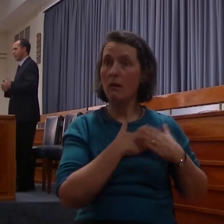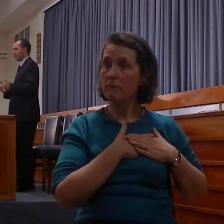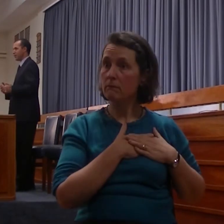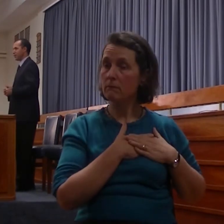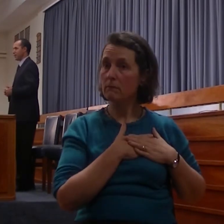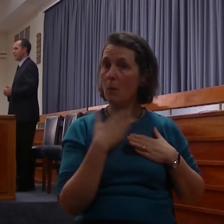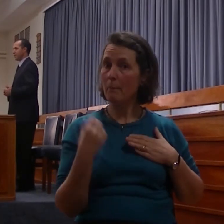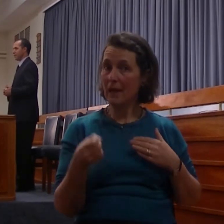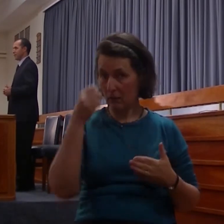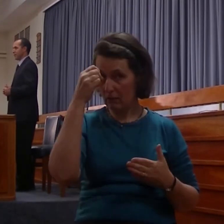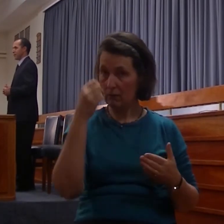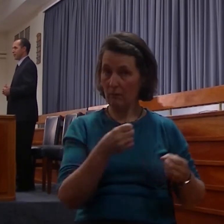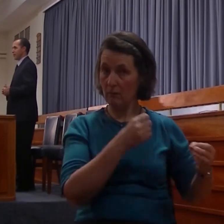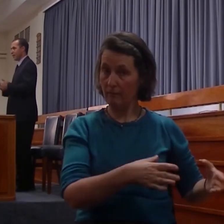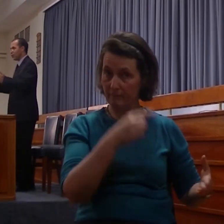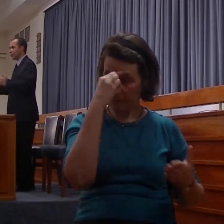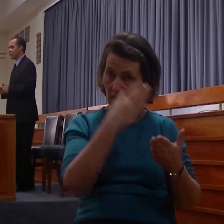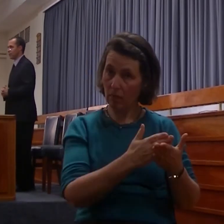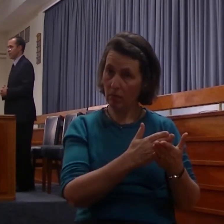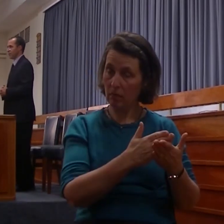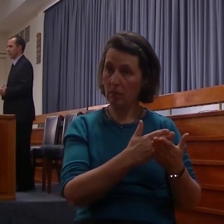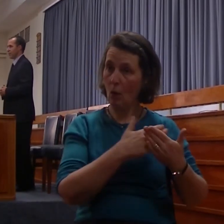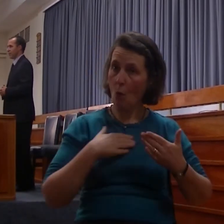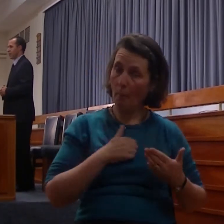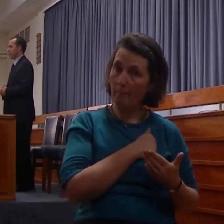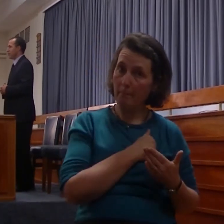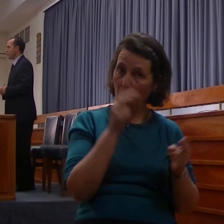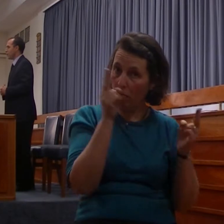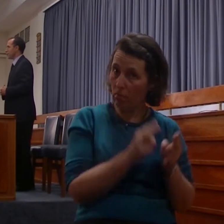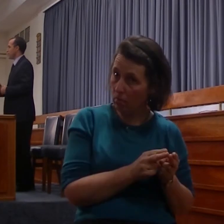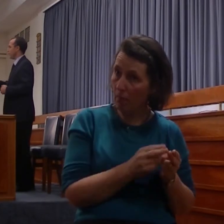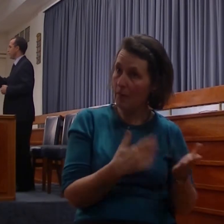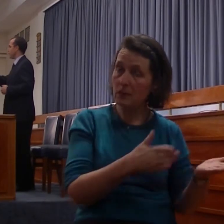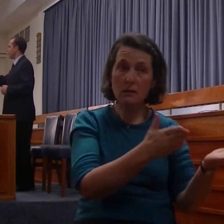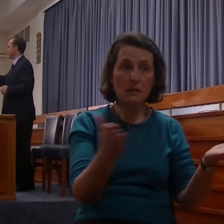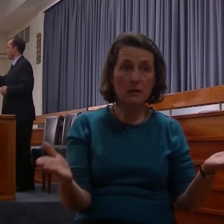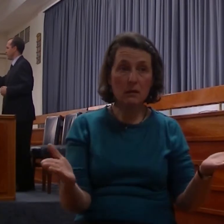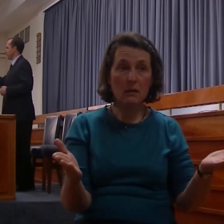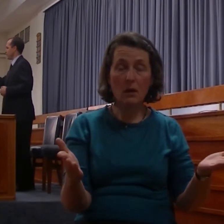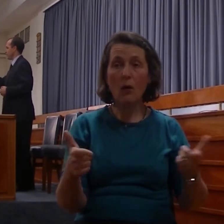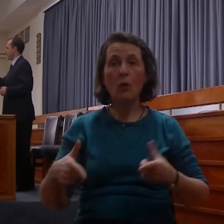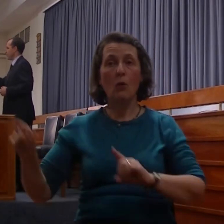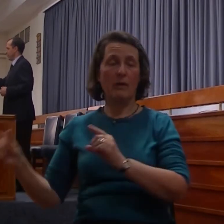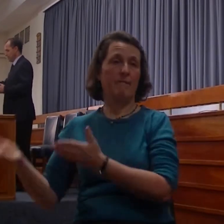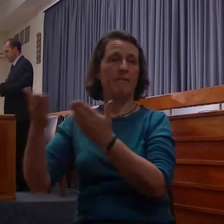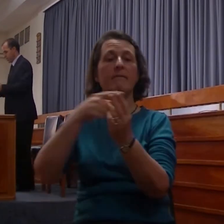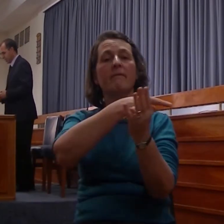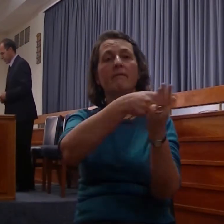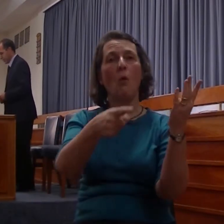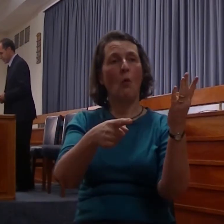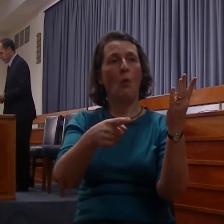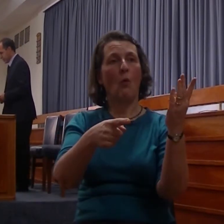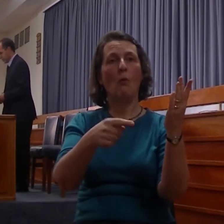individuals. Have you lost your first love? Have you lost that hope? that faith, that